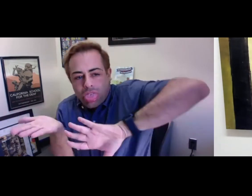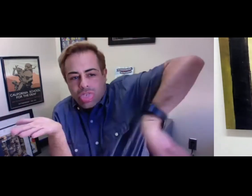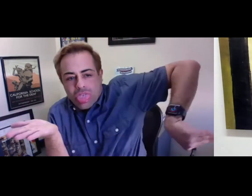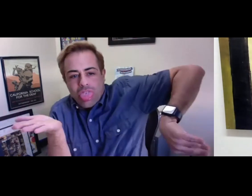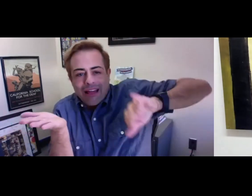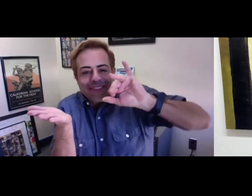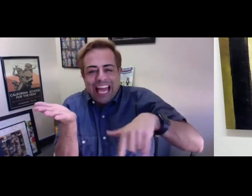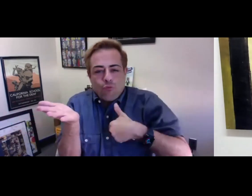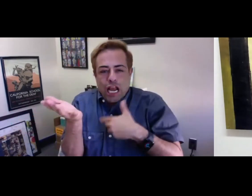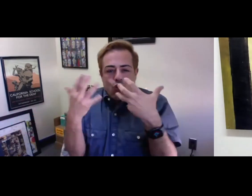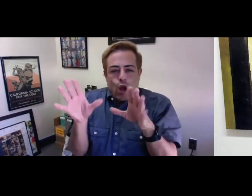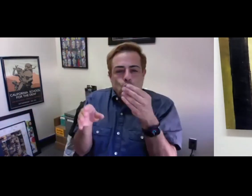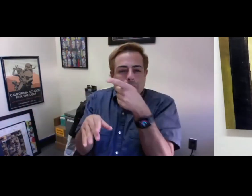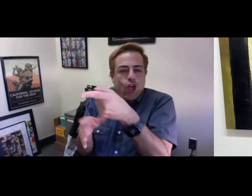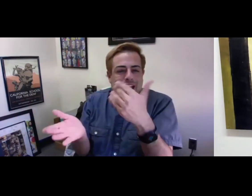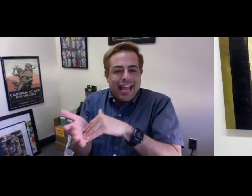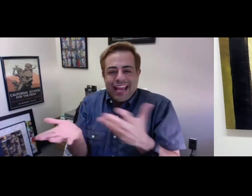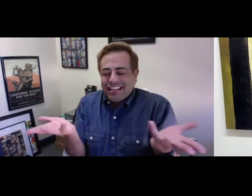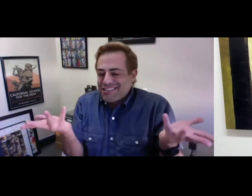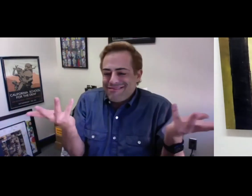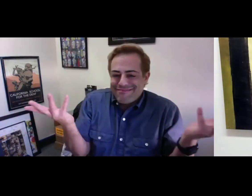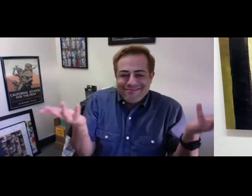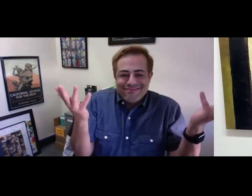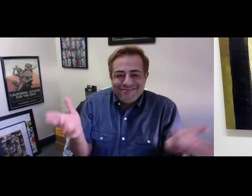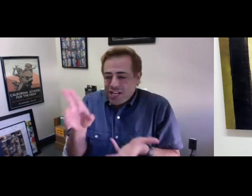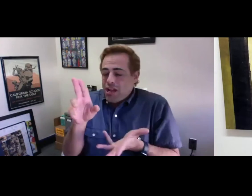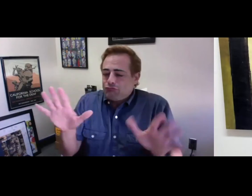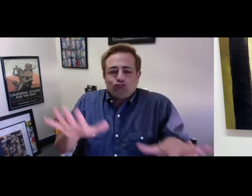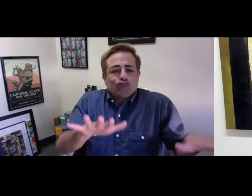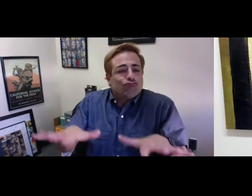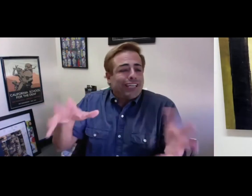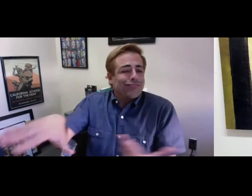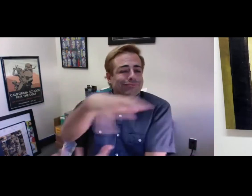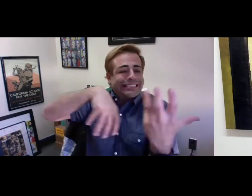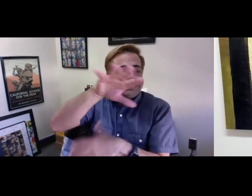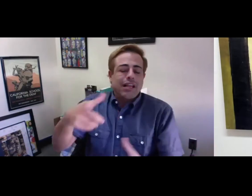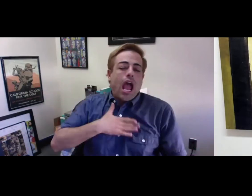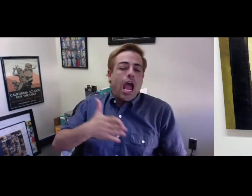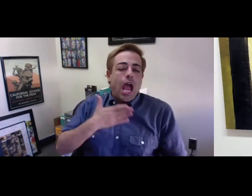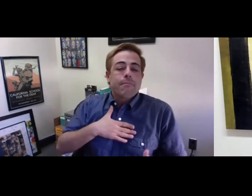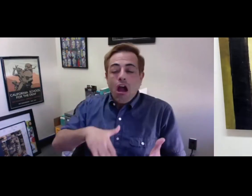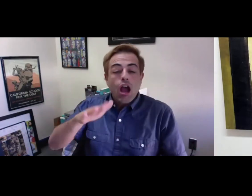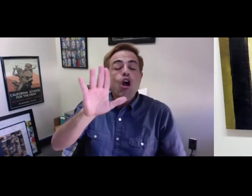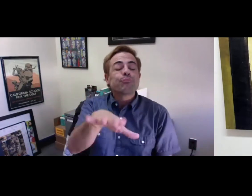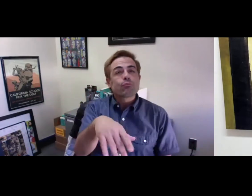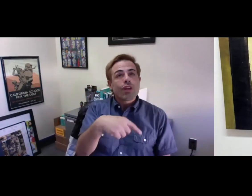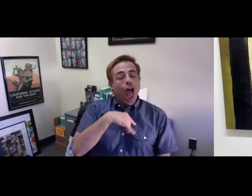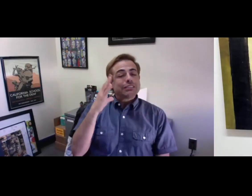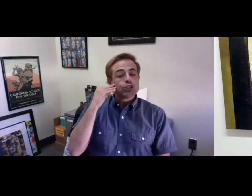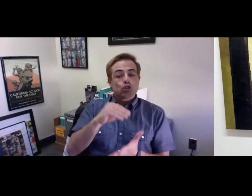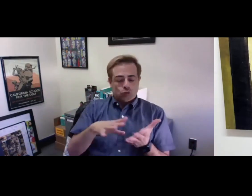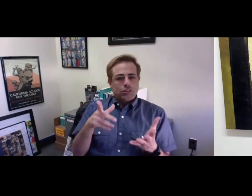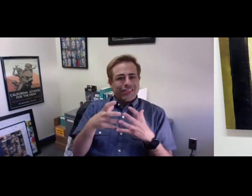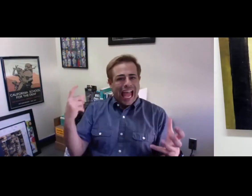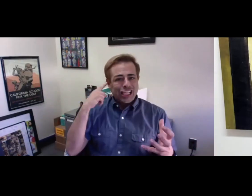those that have a lot of hearing got most of the services, and the ones that did not were kind of left out and neglected. But we don't